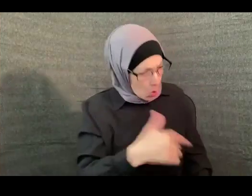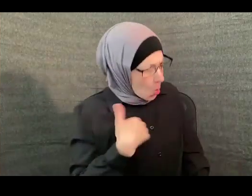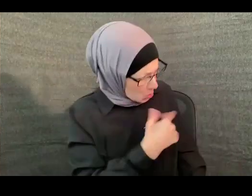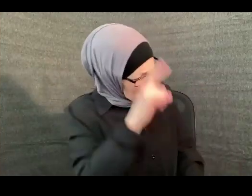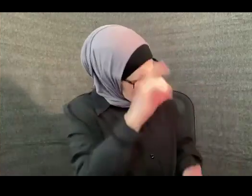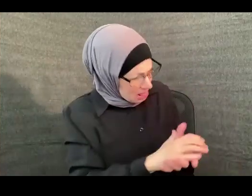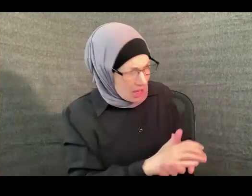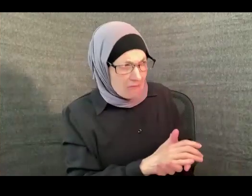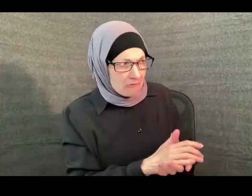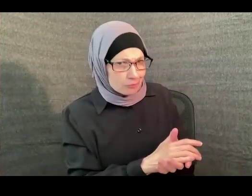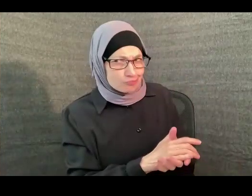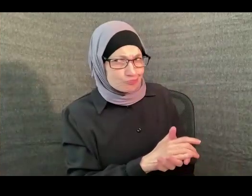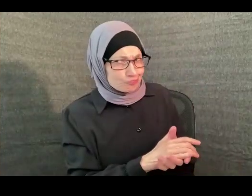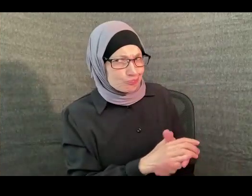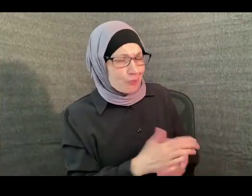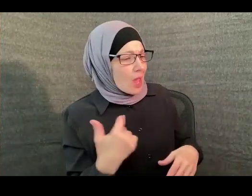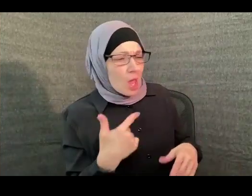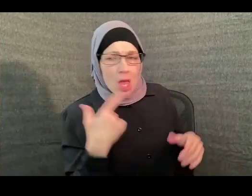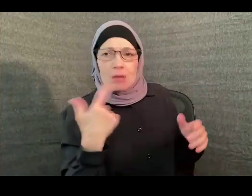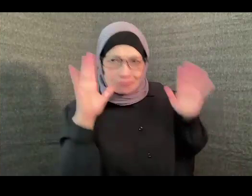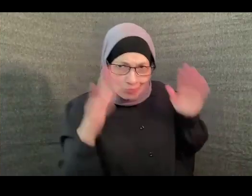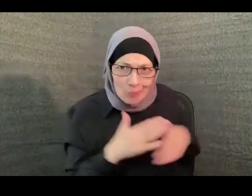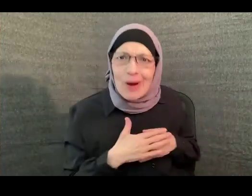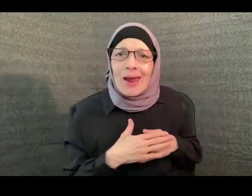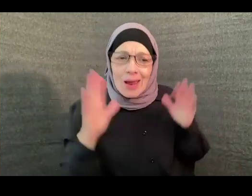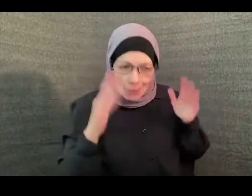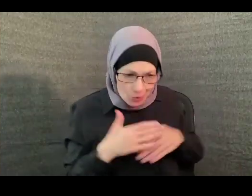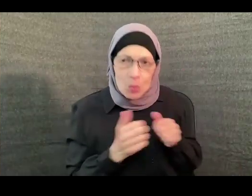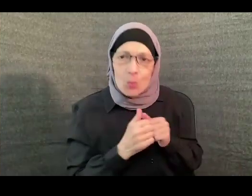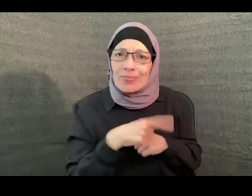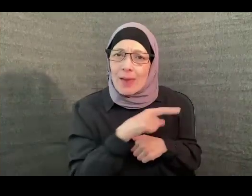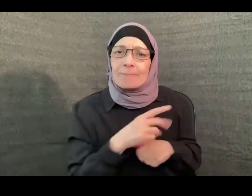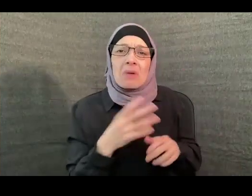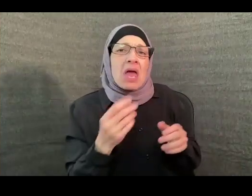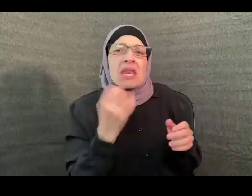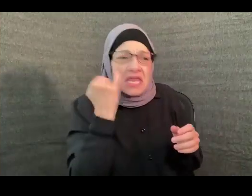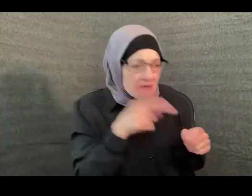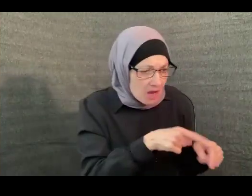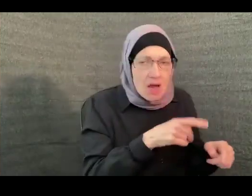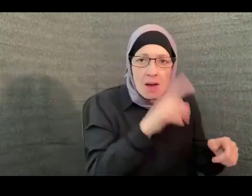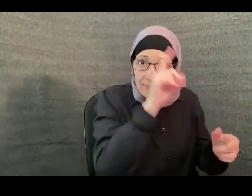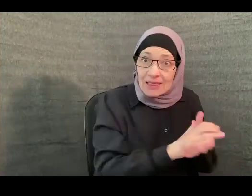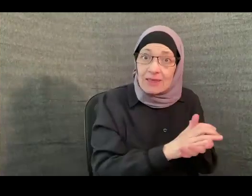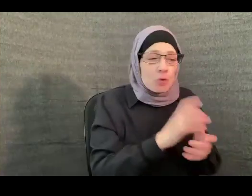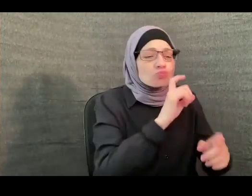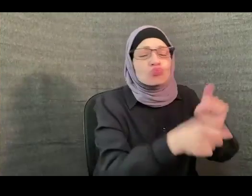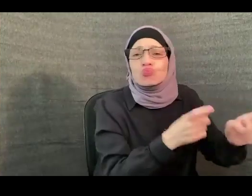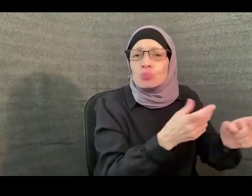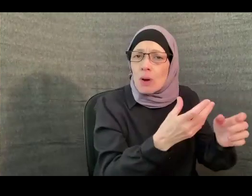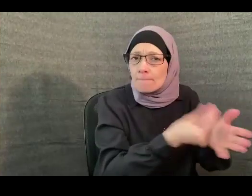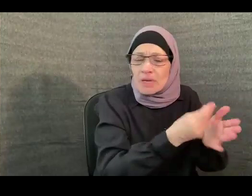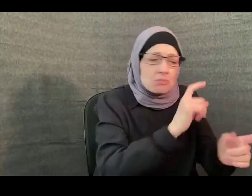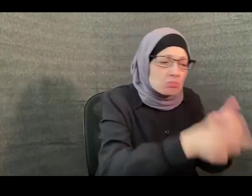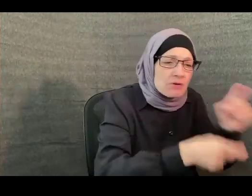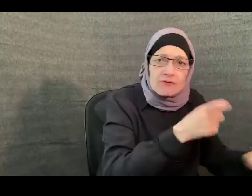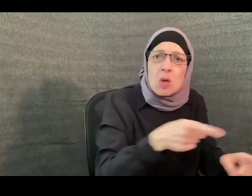them in charity, even though when they spend reluctantly. And when they stand for prayer,